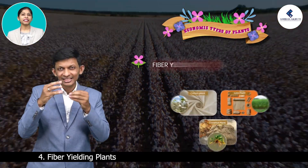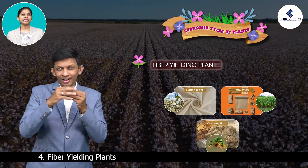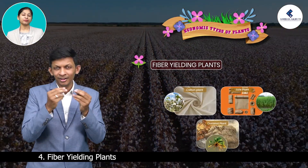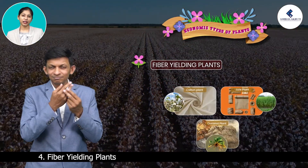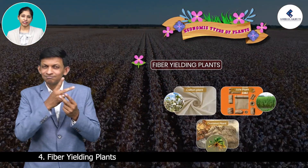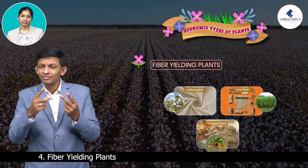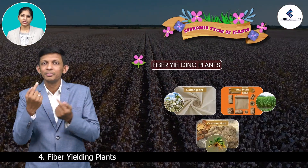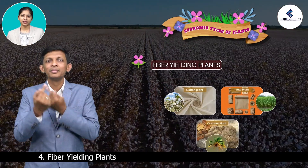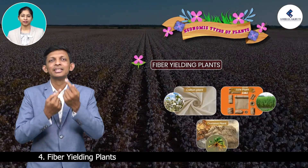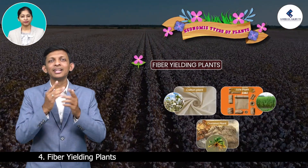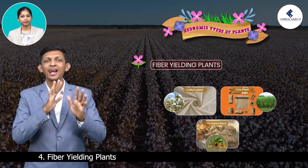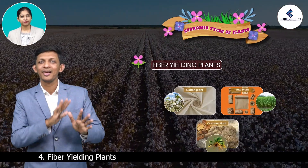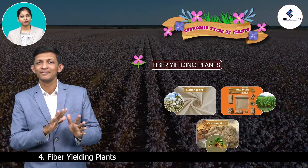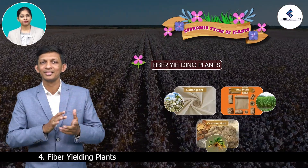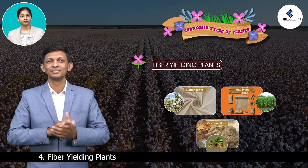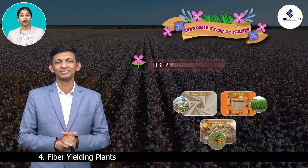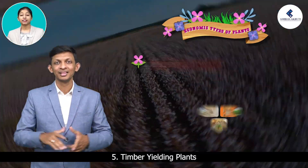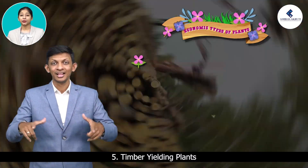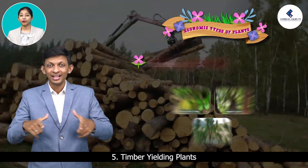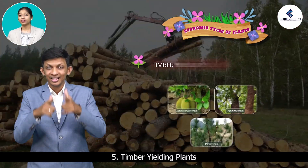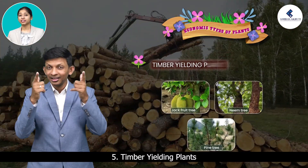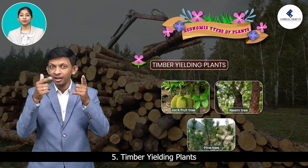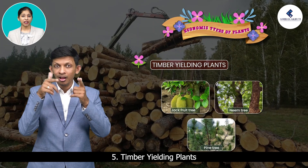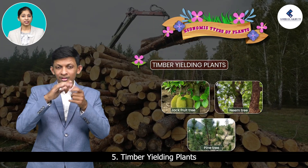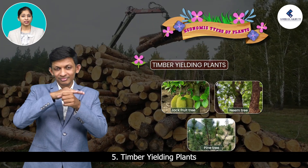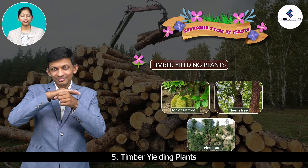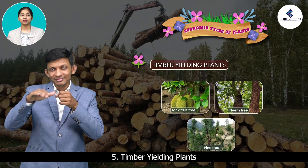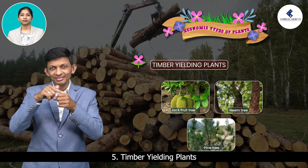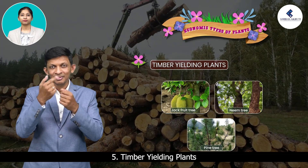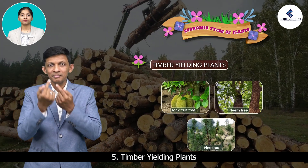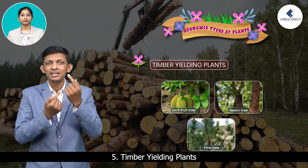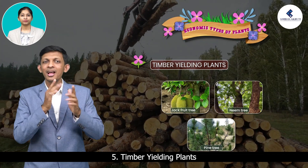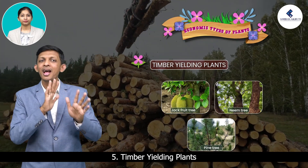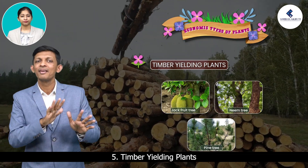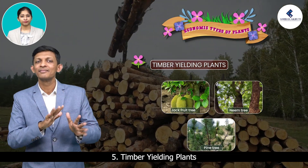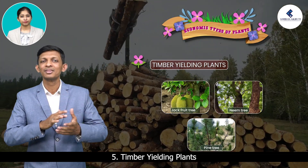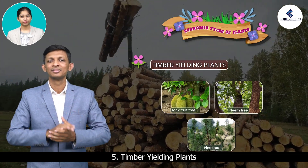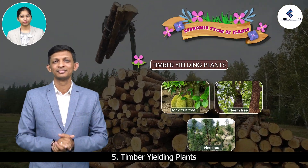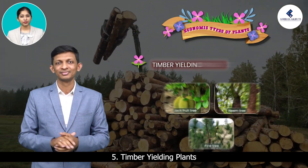Fiber yielding plants. Timber yielding plants.